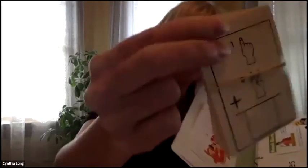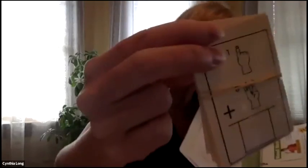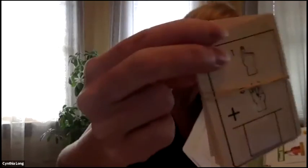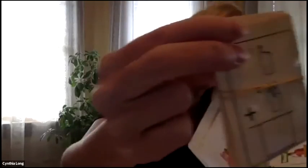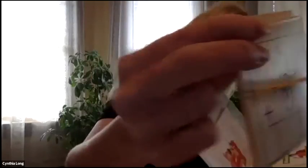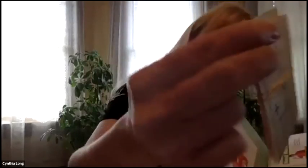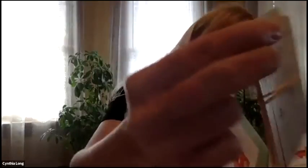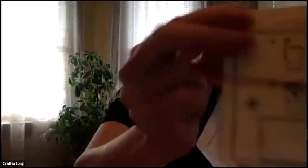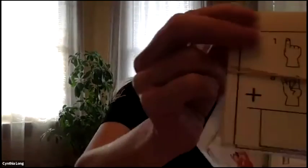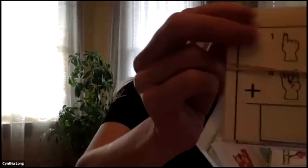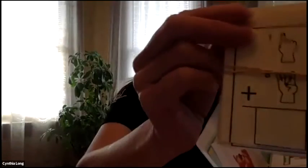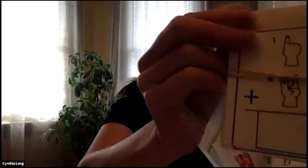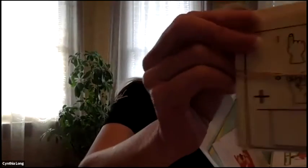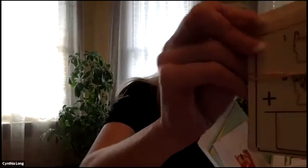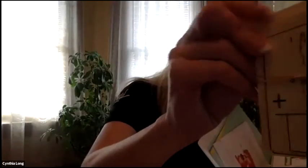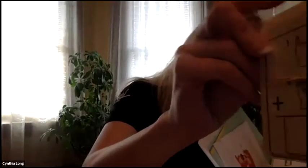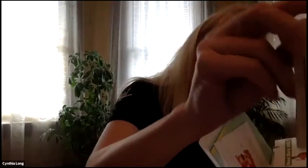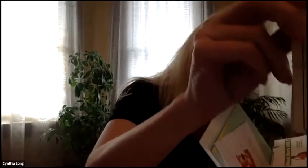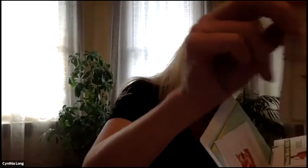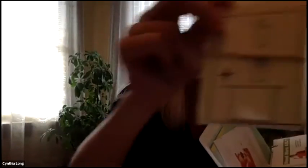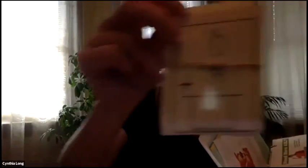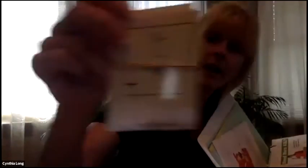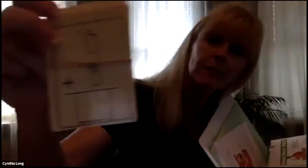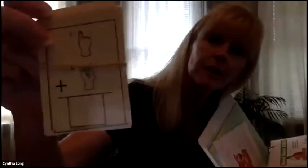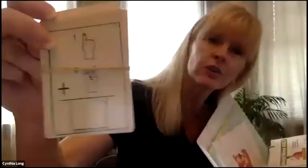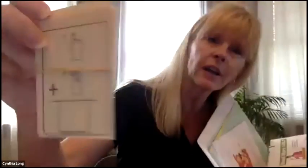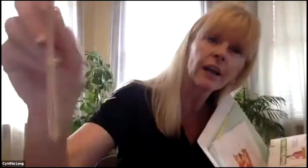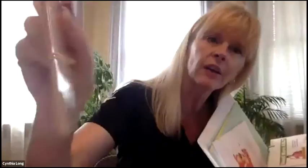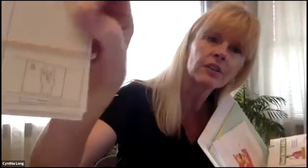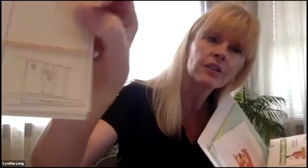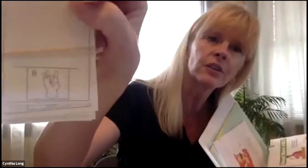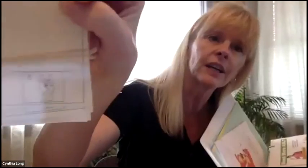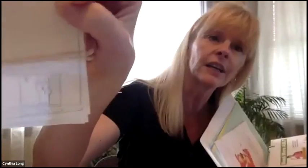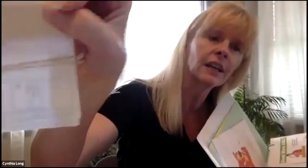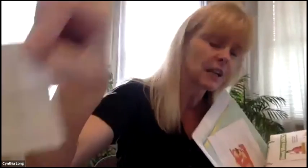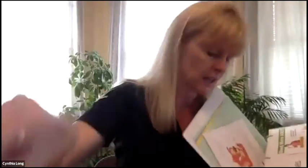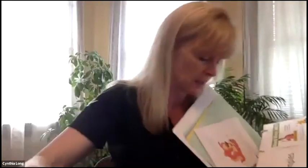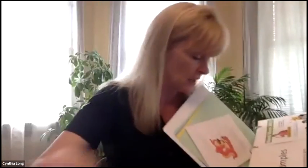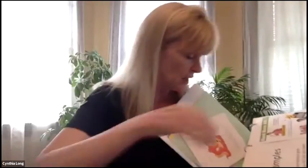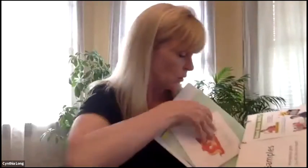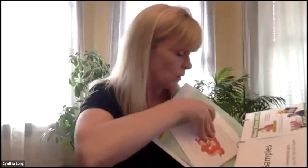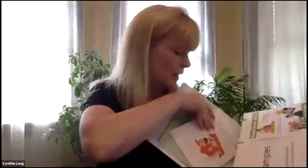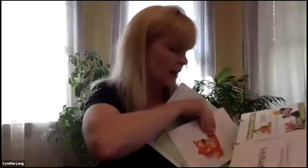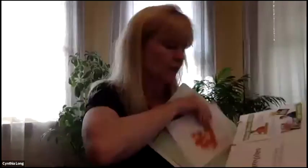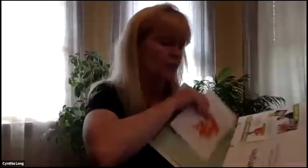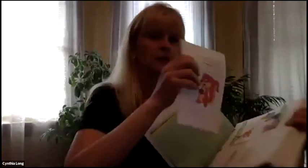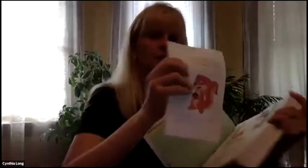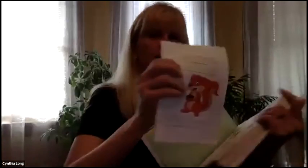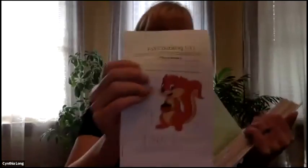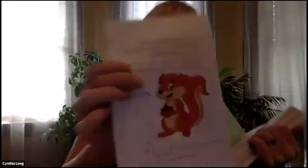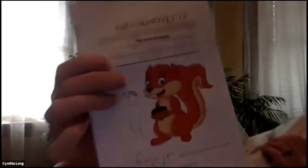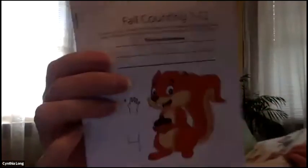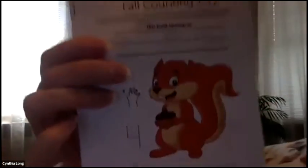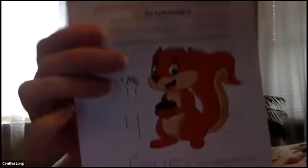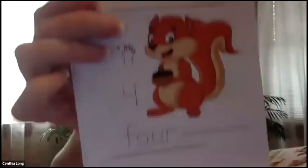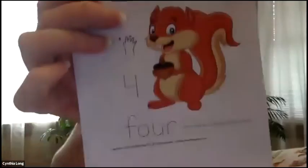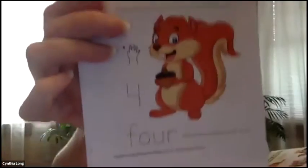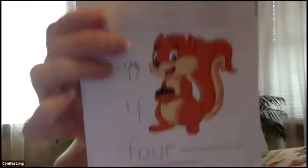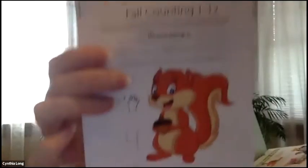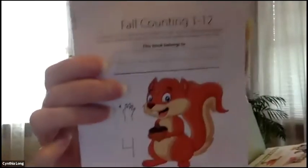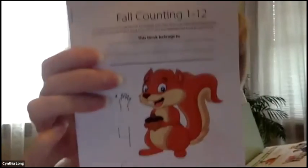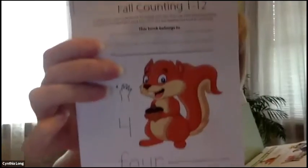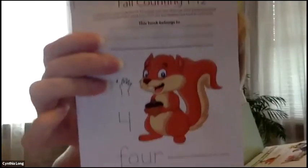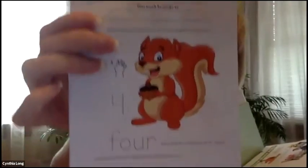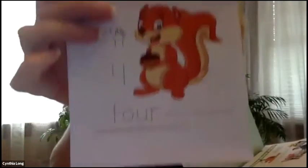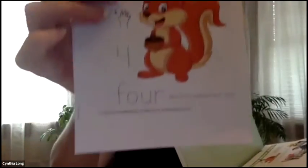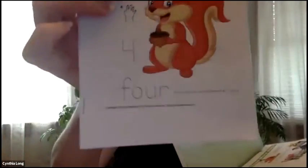of flashcards, all sign language, and let me try to make sure I got it on the screen. We have resources for the little